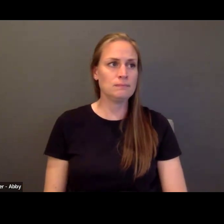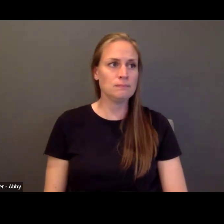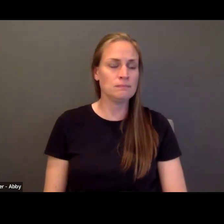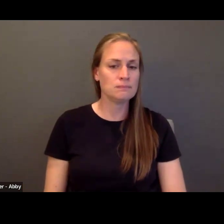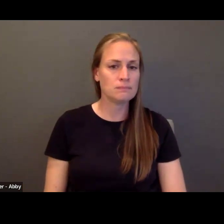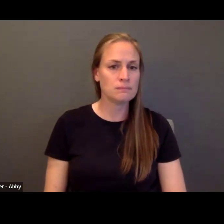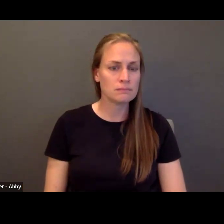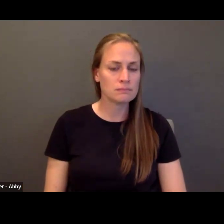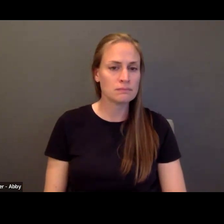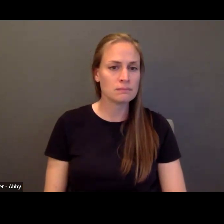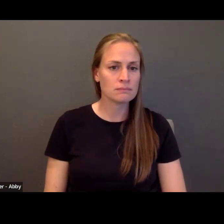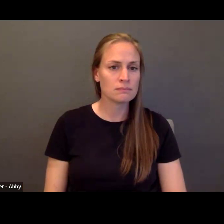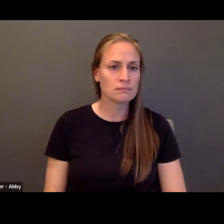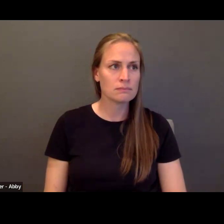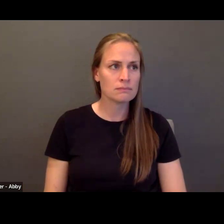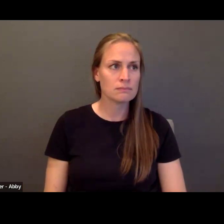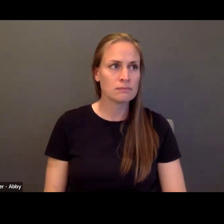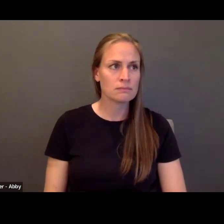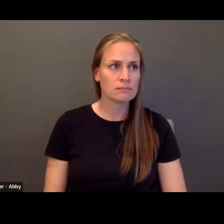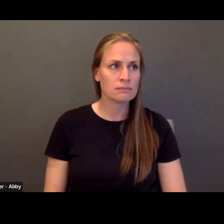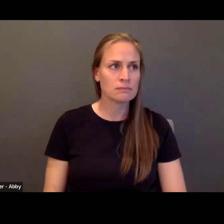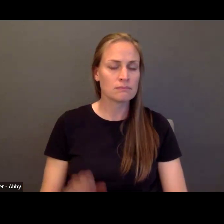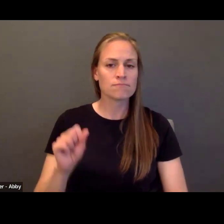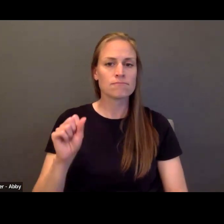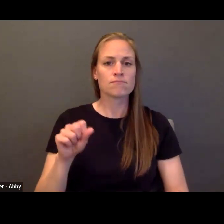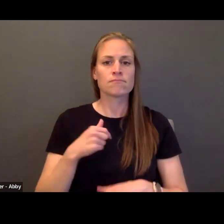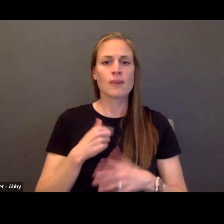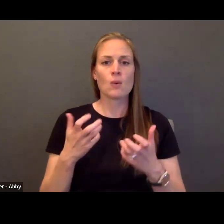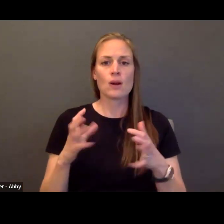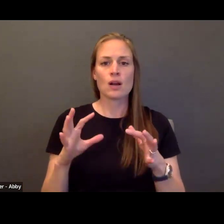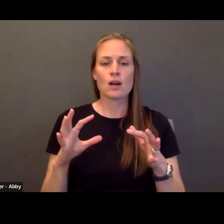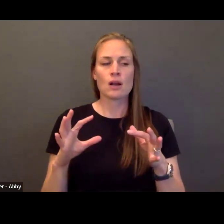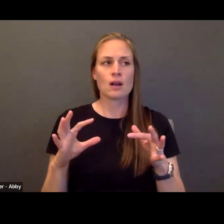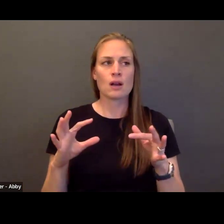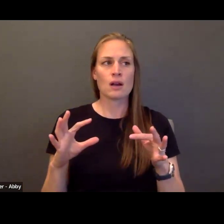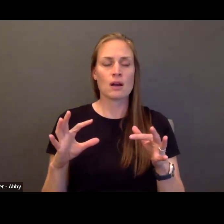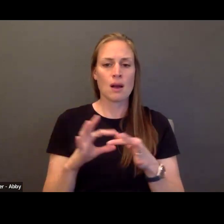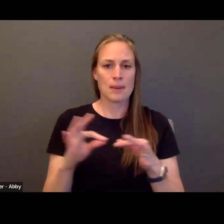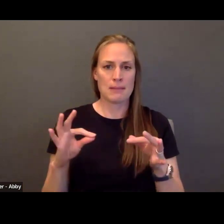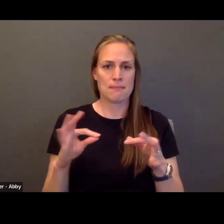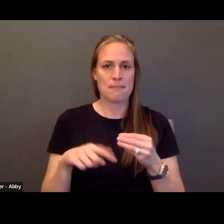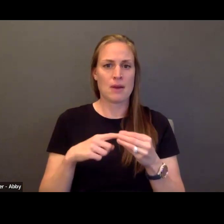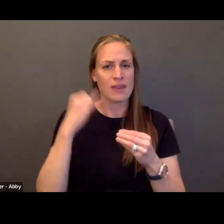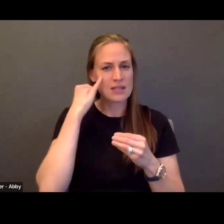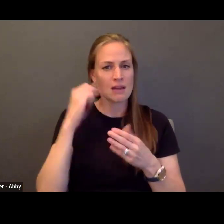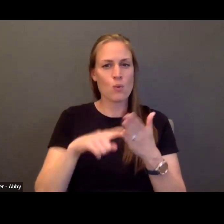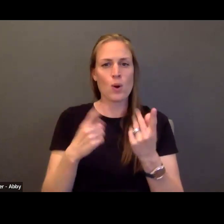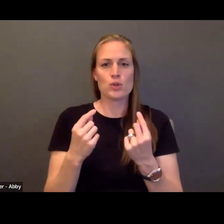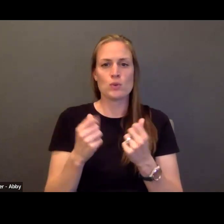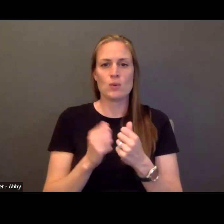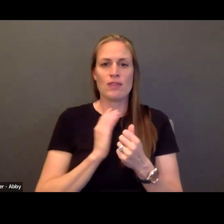Yeah, I just want to go back for a second on this idea of like, well, what do we do with the recommendations now? And